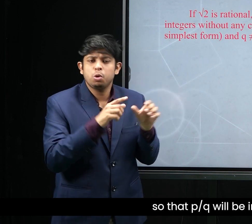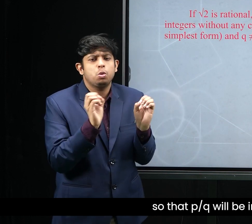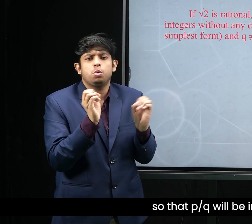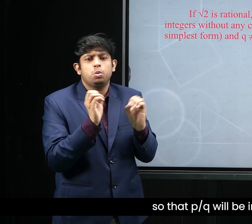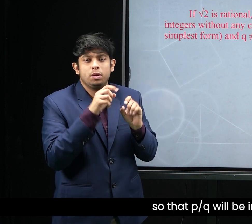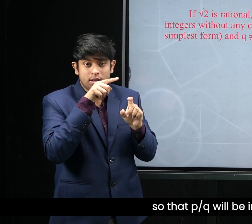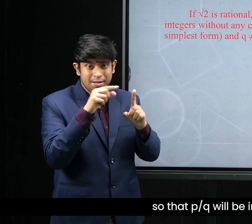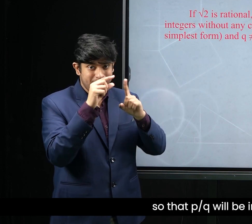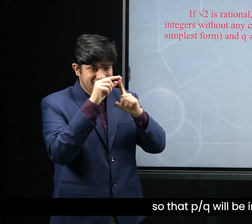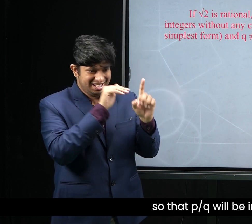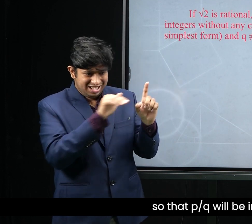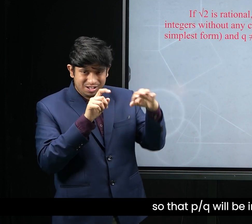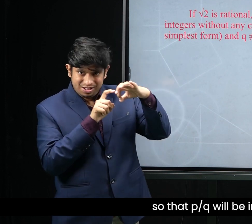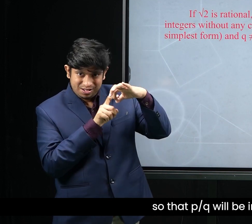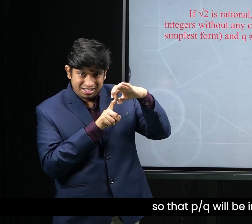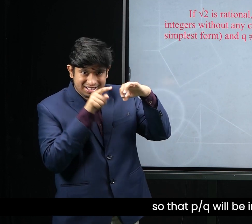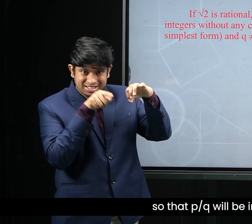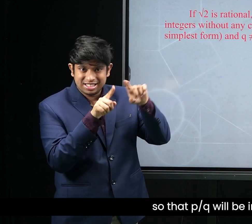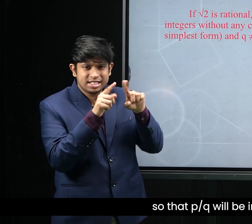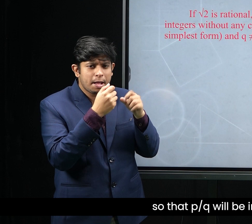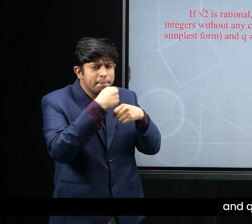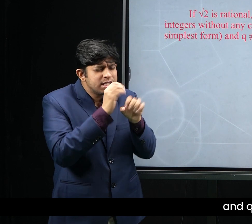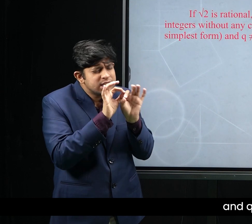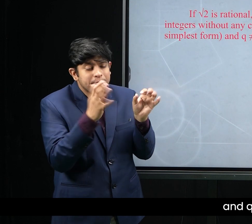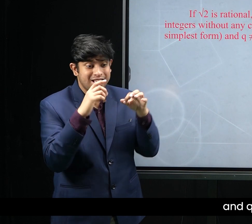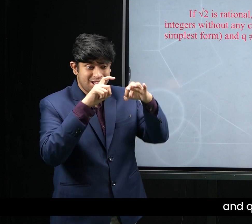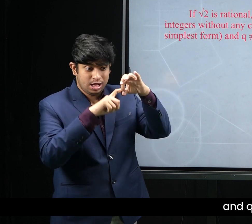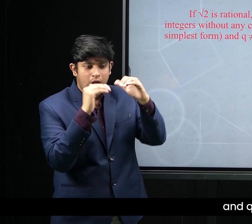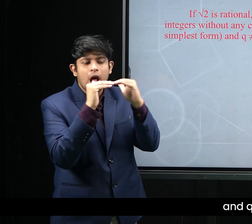so that p by q will be in its simplest form and q not equal to 0.